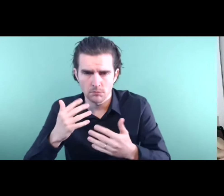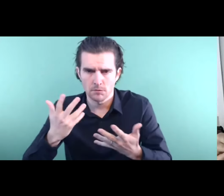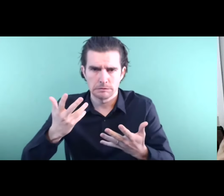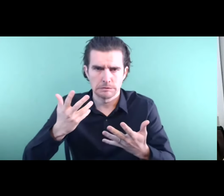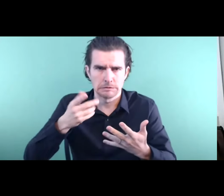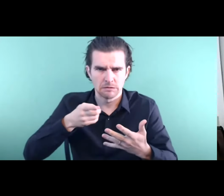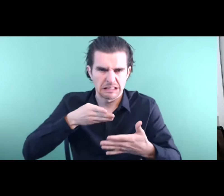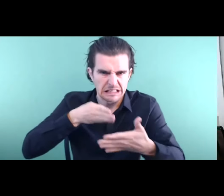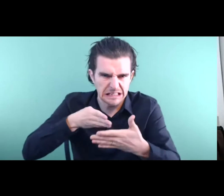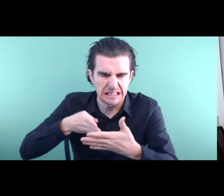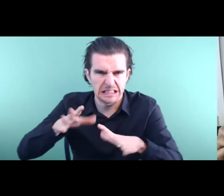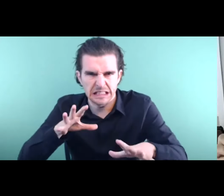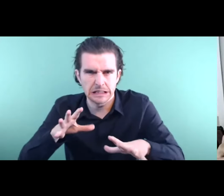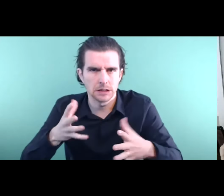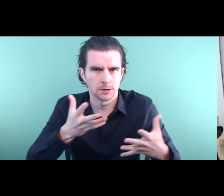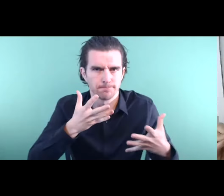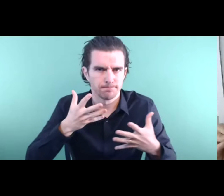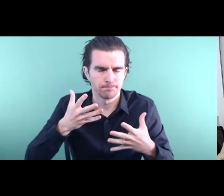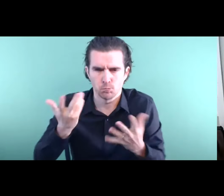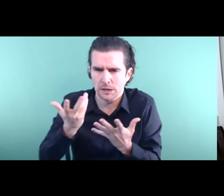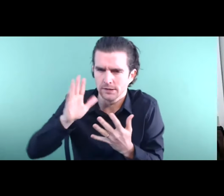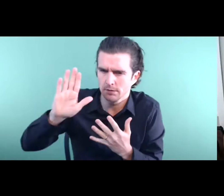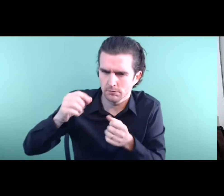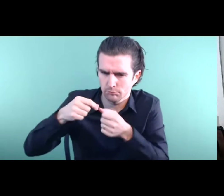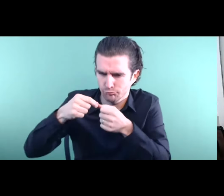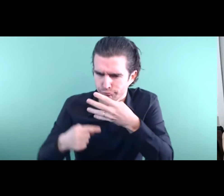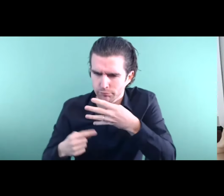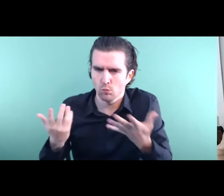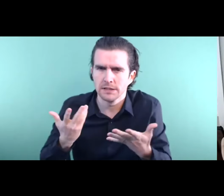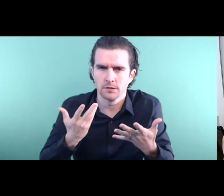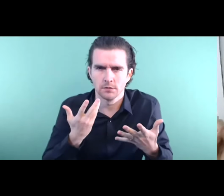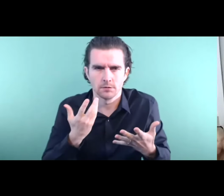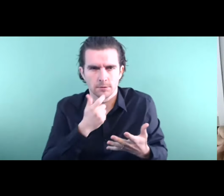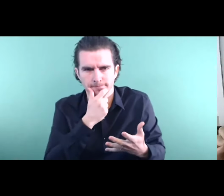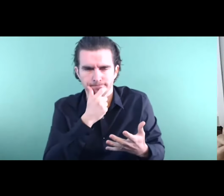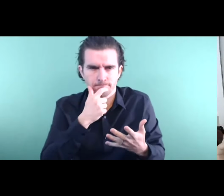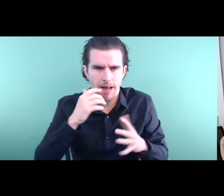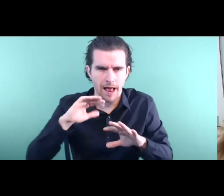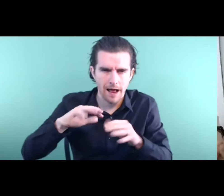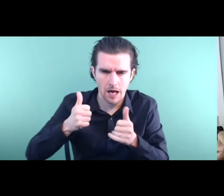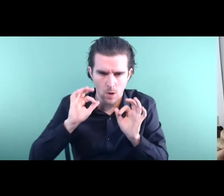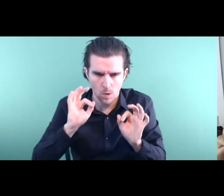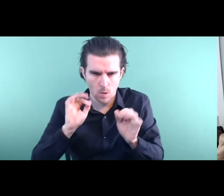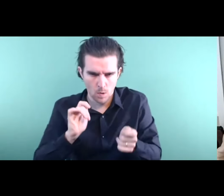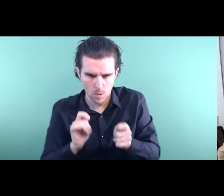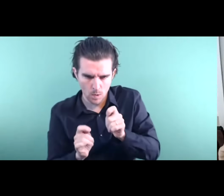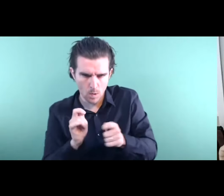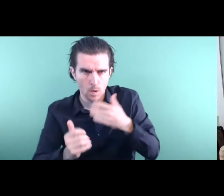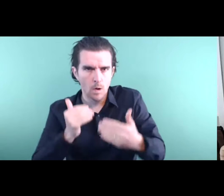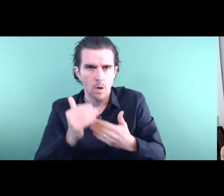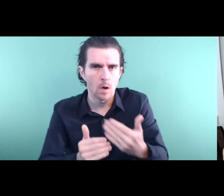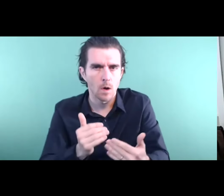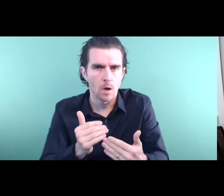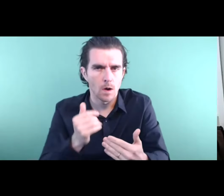issue, not only identifying and highlighting these are ways in which discrimination is operating